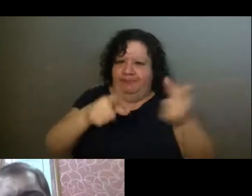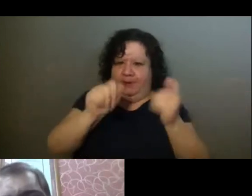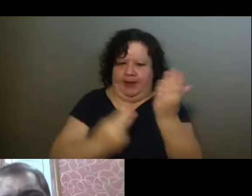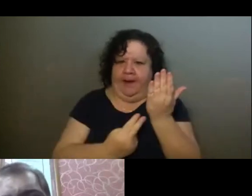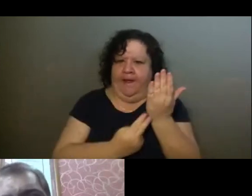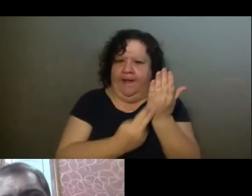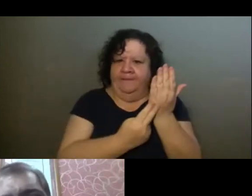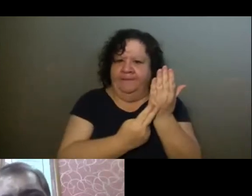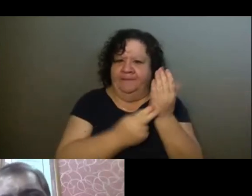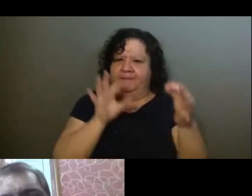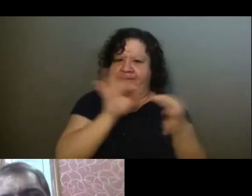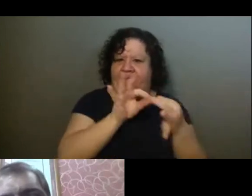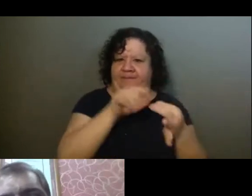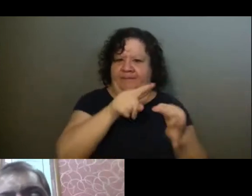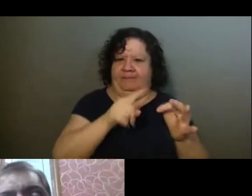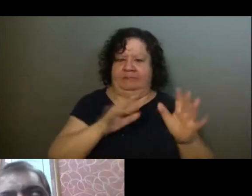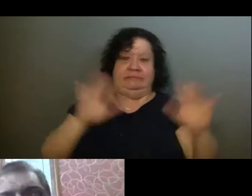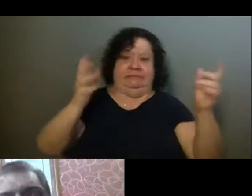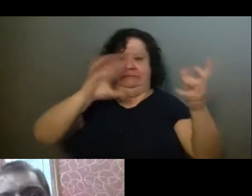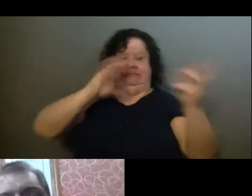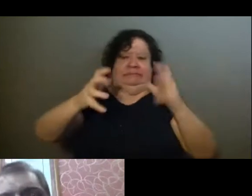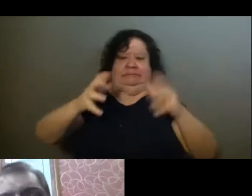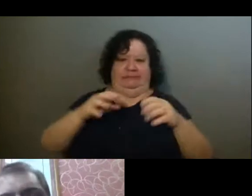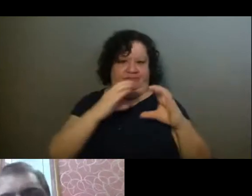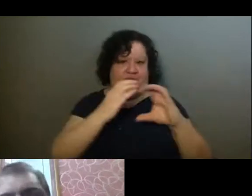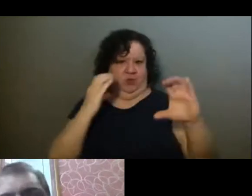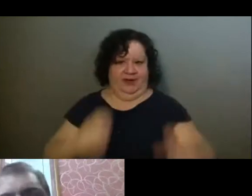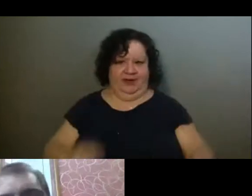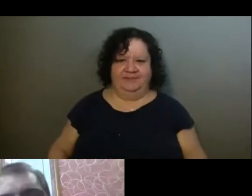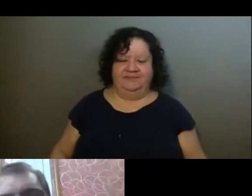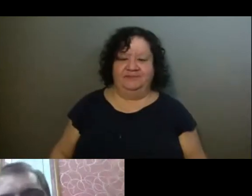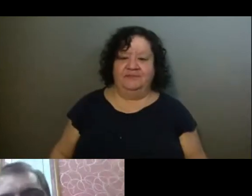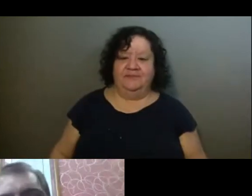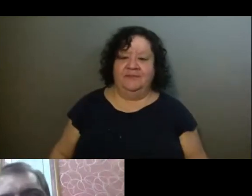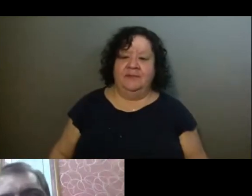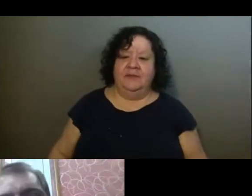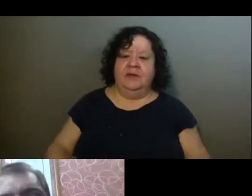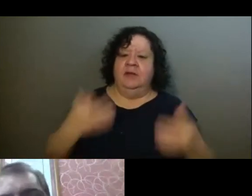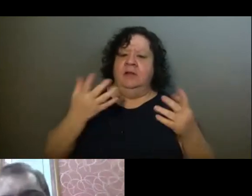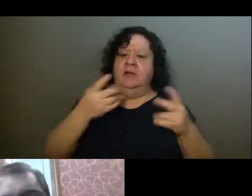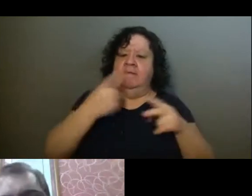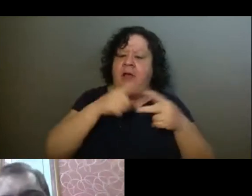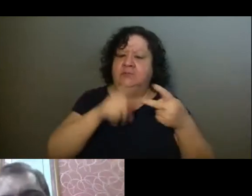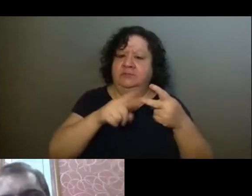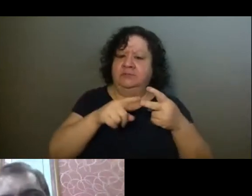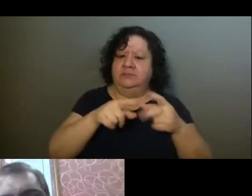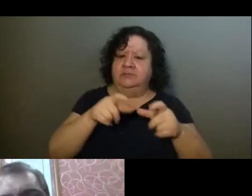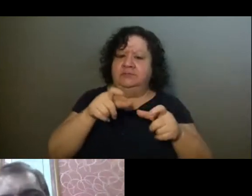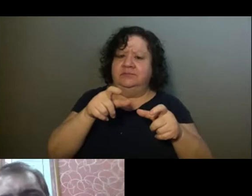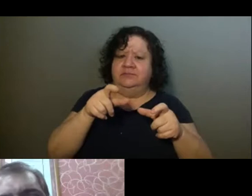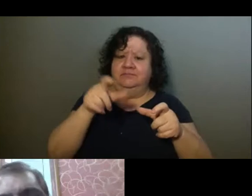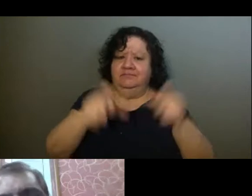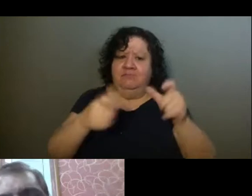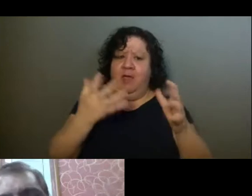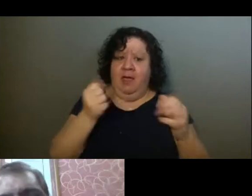alert generated by the central system by at server. The alert reach out to the